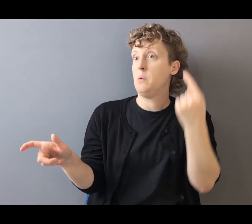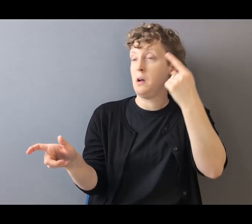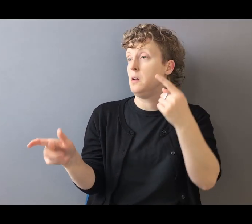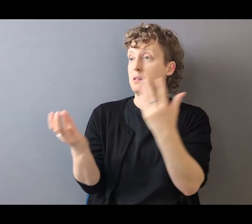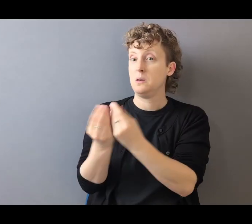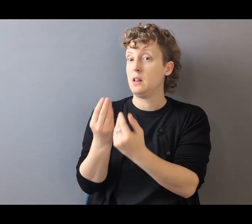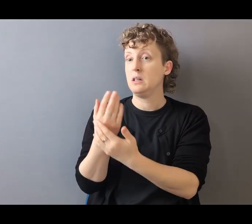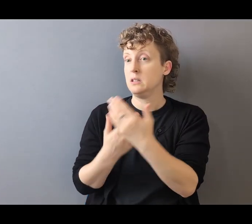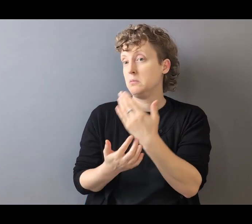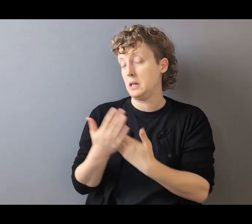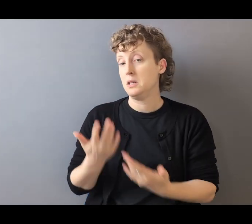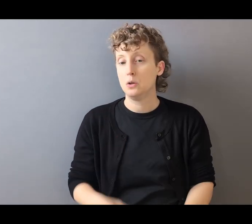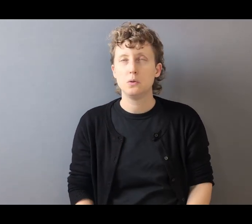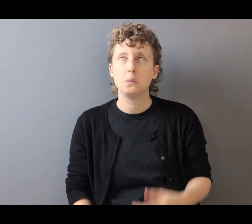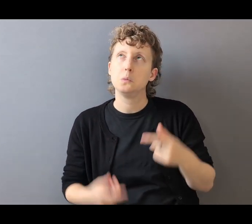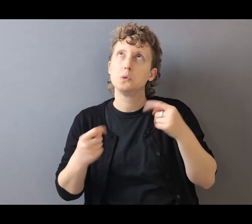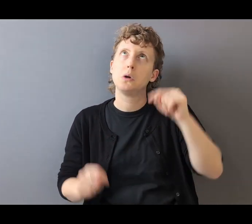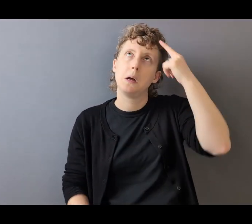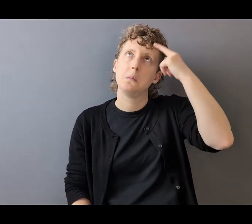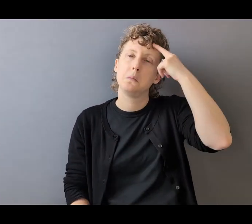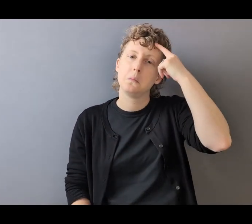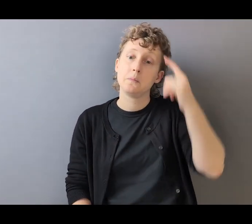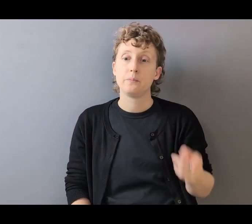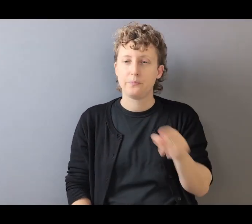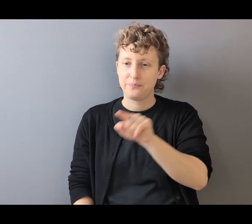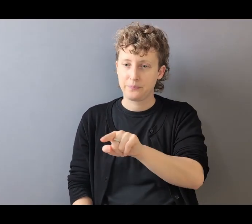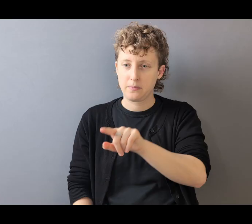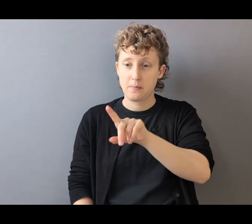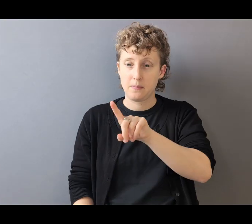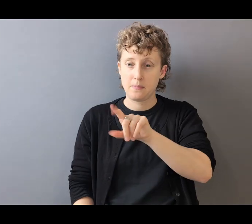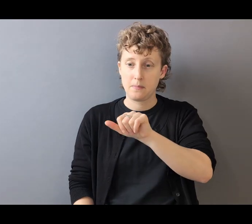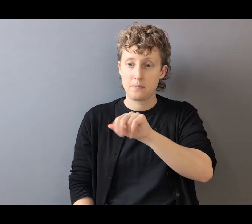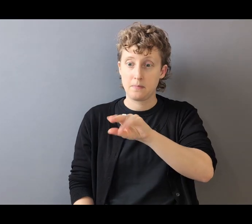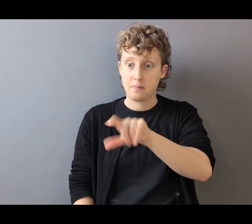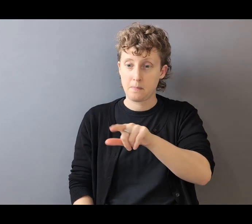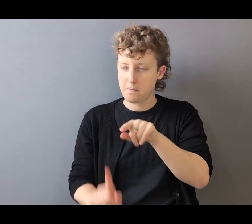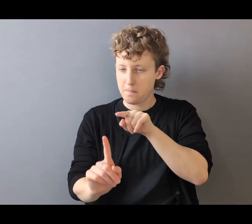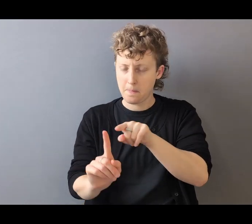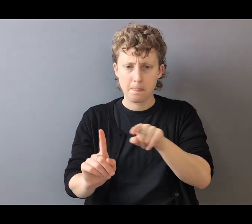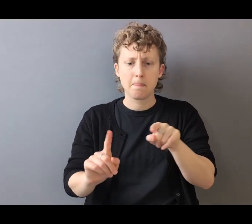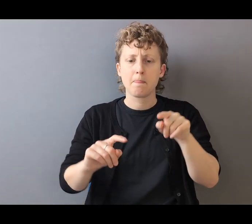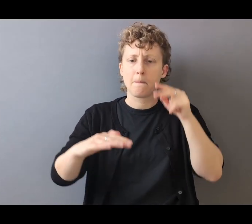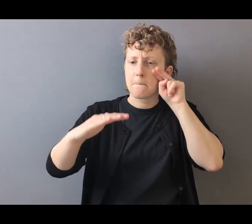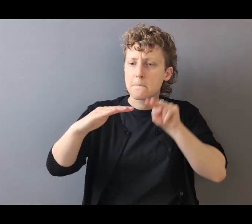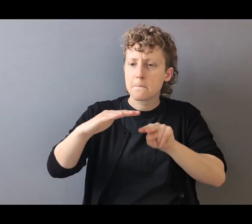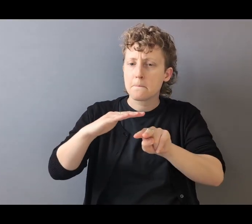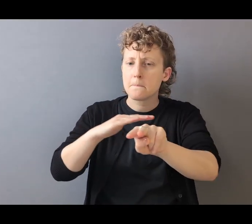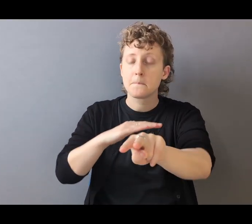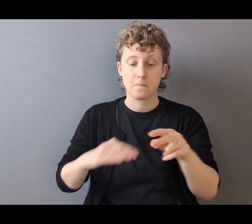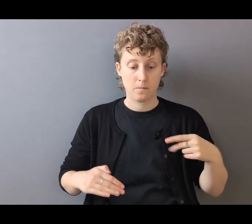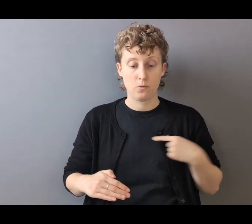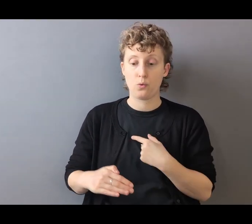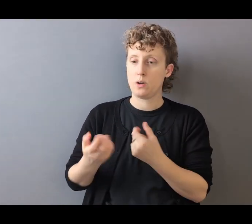to work more on that. So I will stay with you, Daniel. If we look into the future, how can we best support your